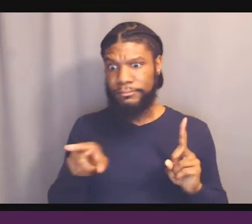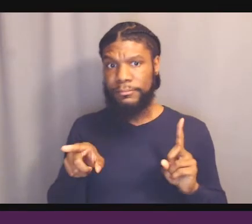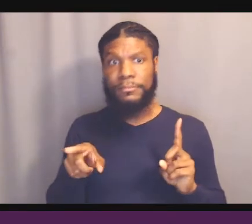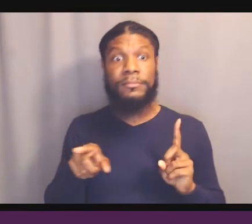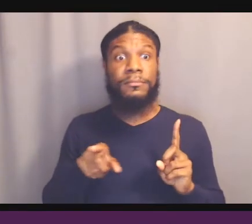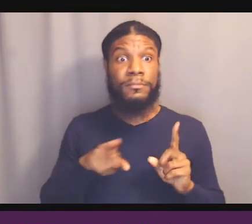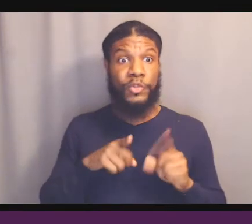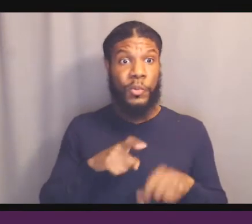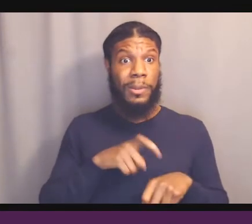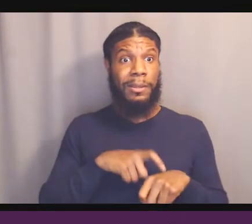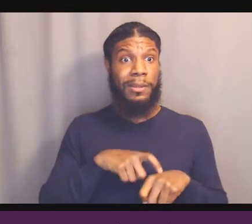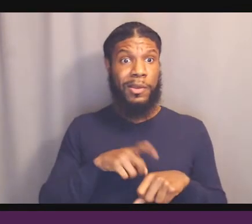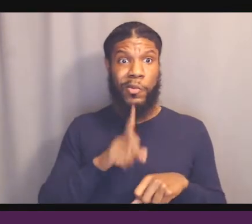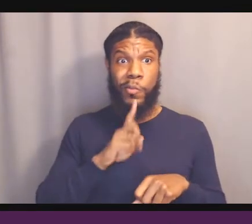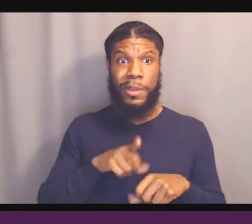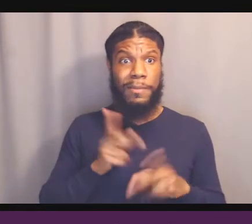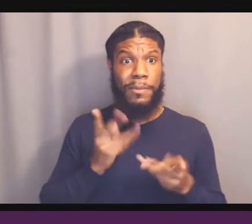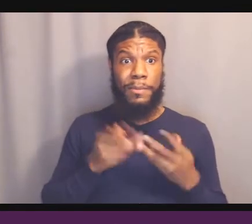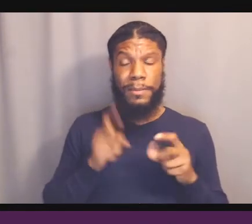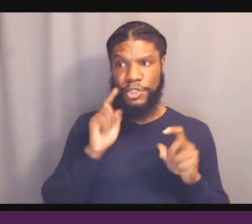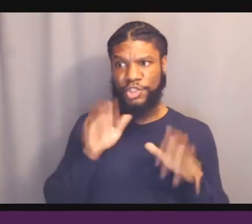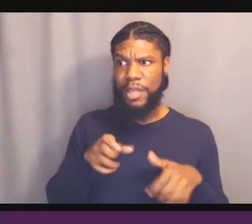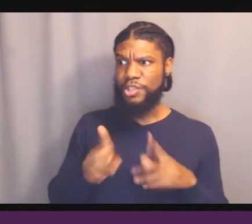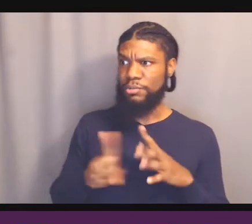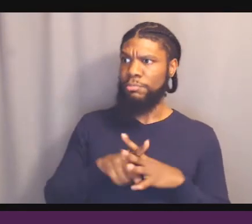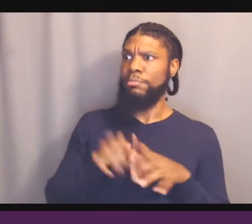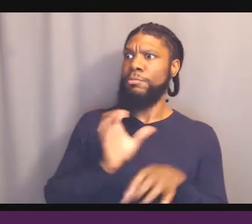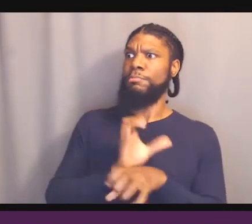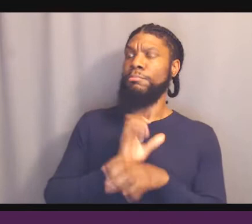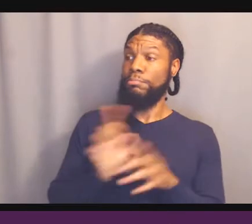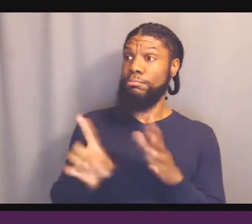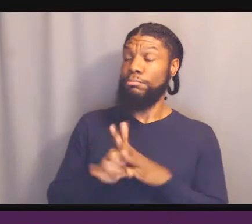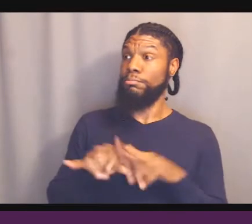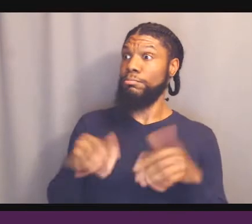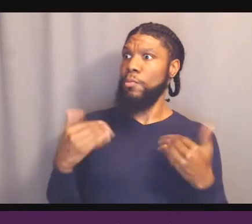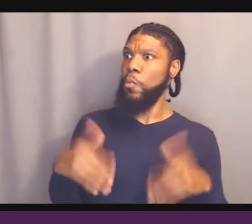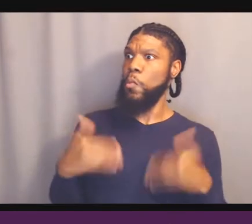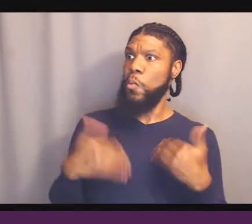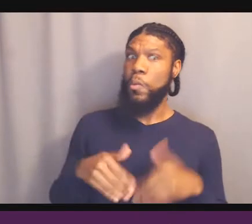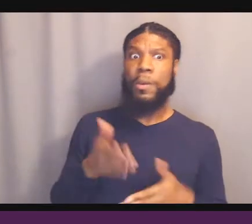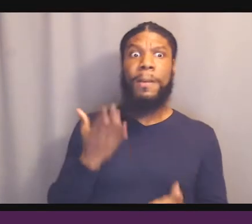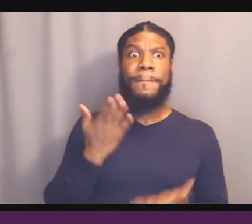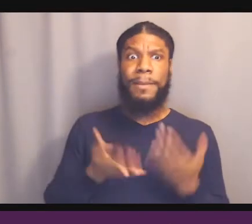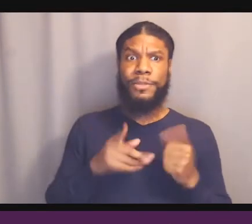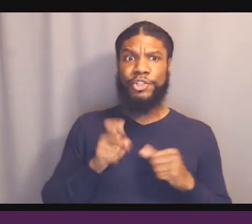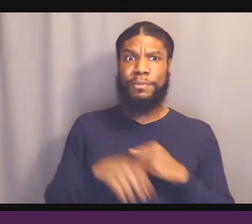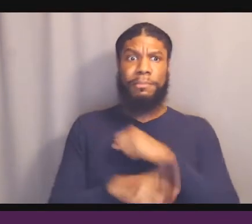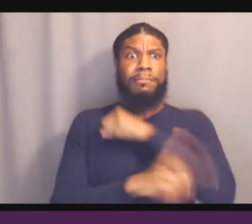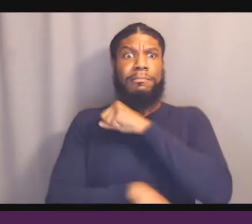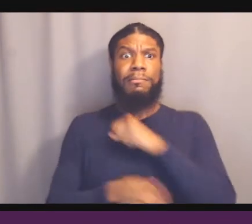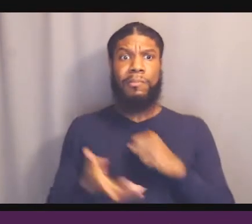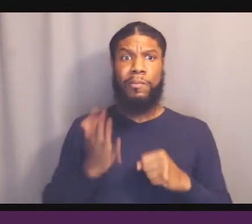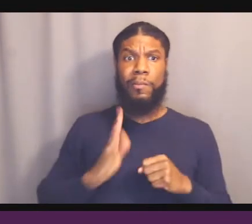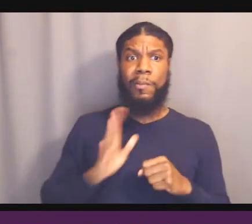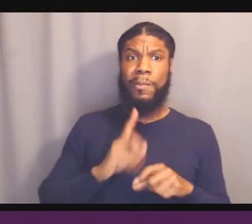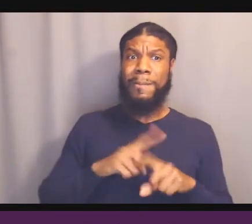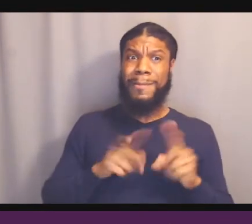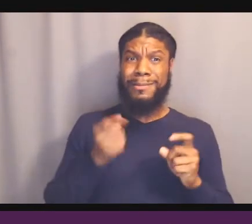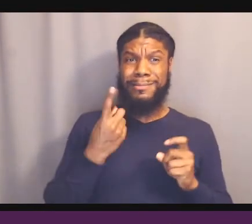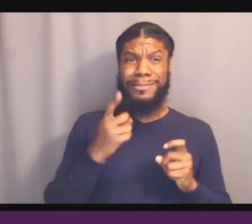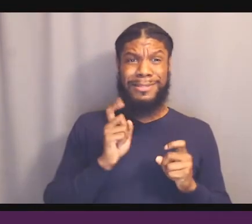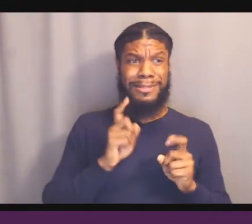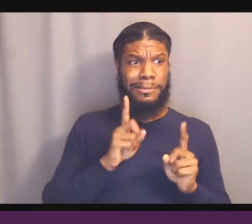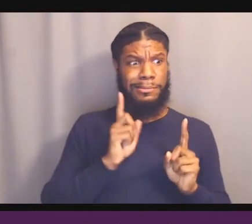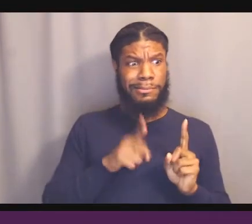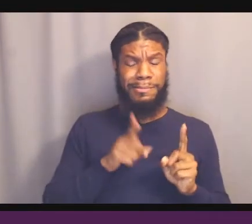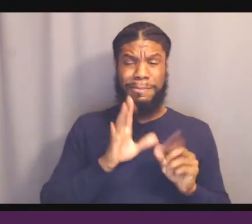surprise she's in the synagogue in the first place, because she should have been condemned. But obviously she's been bent over so long